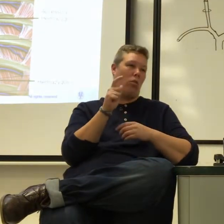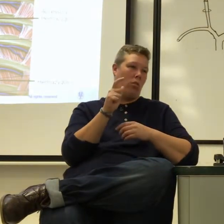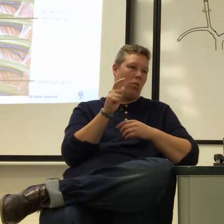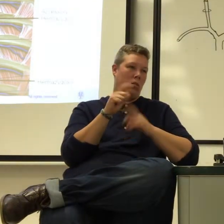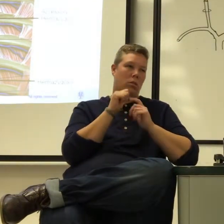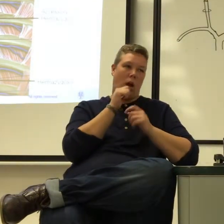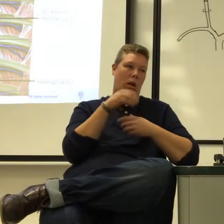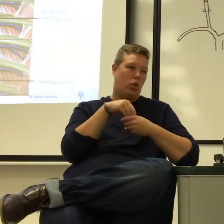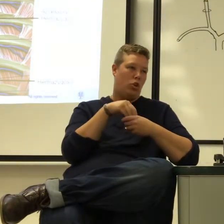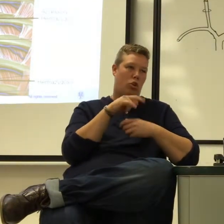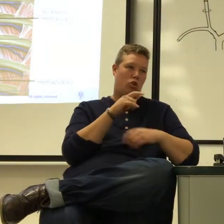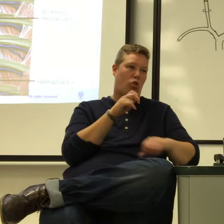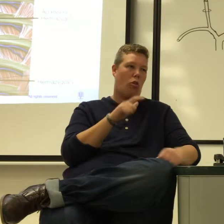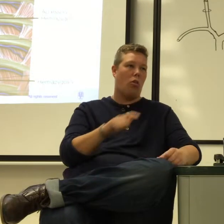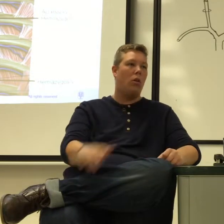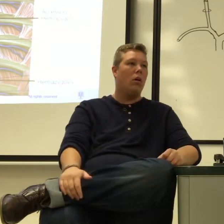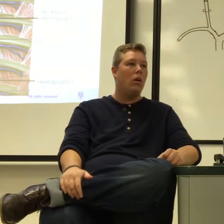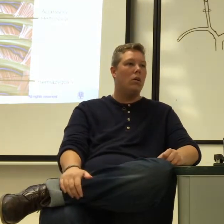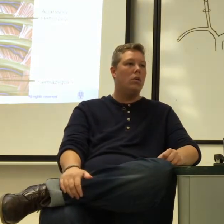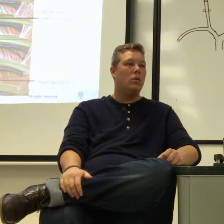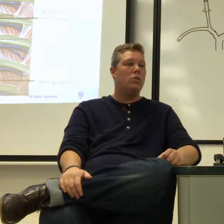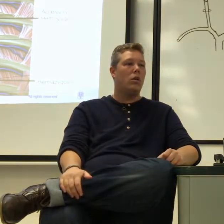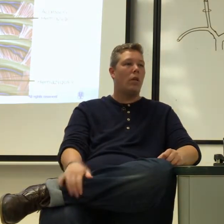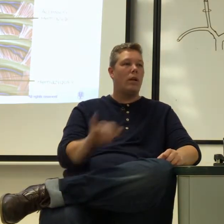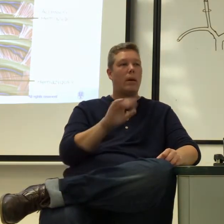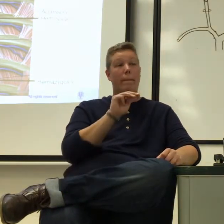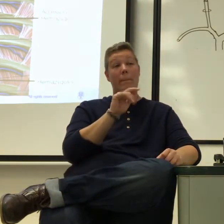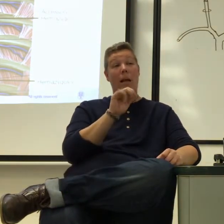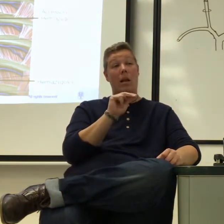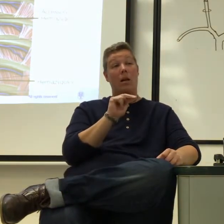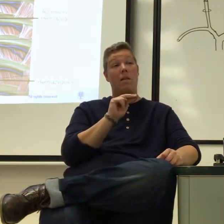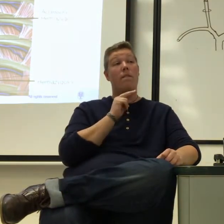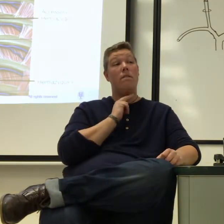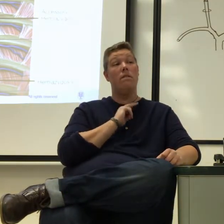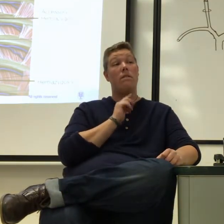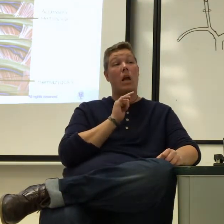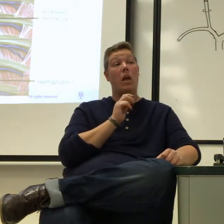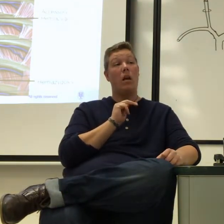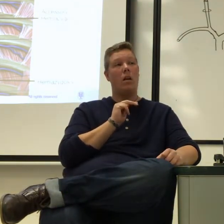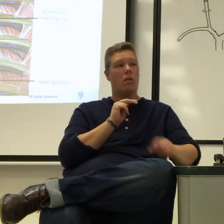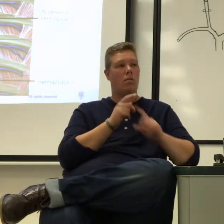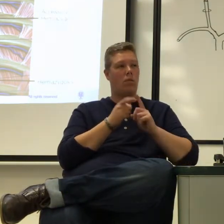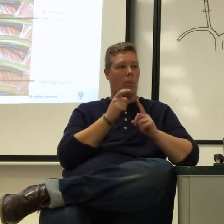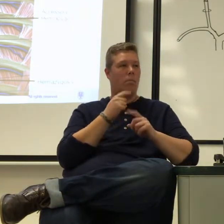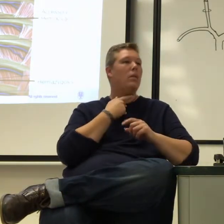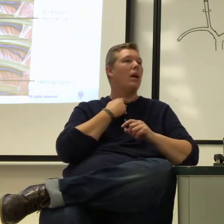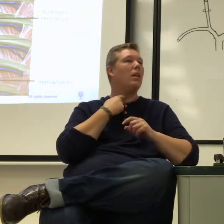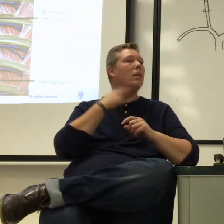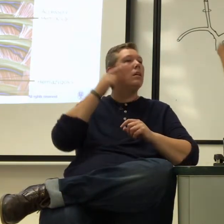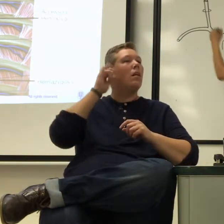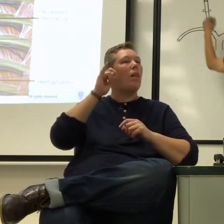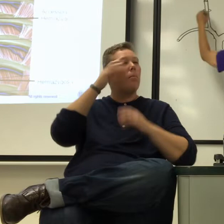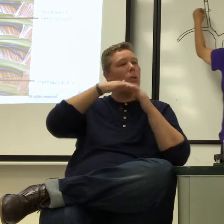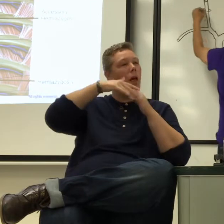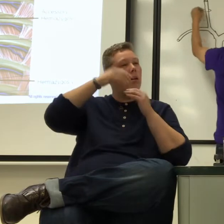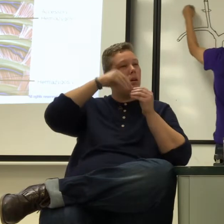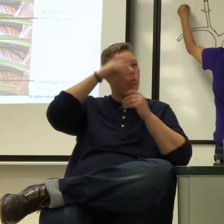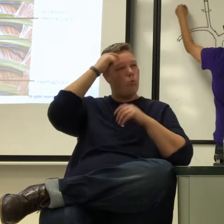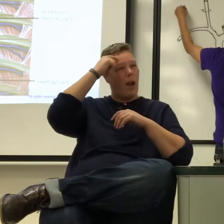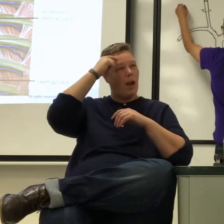later. This is the main vein of the neck. It actually drains all the blood from your brain. So,